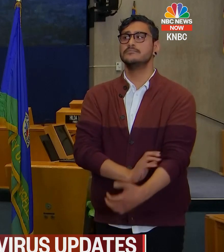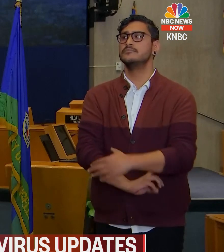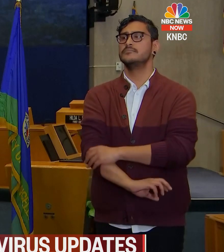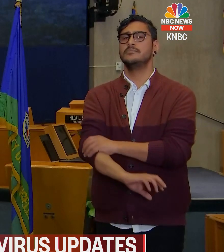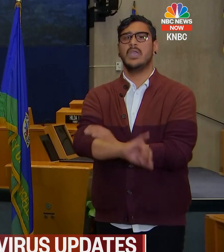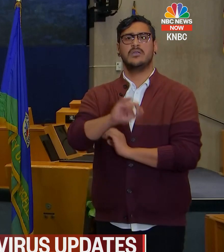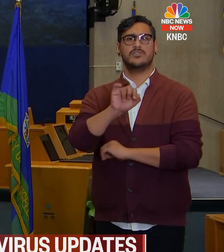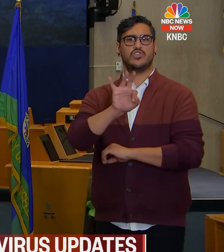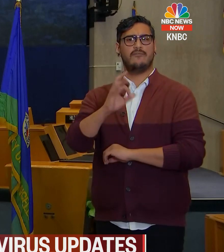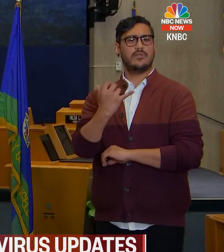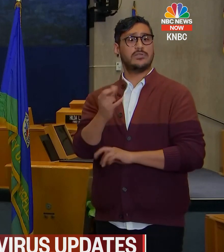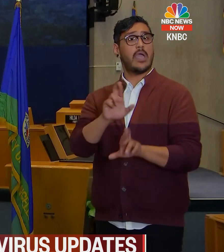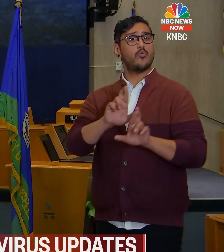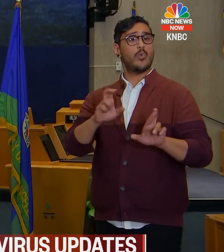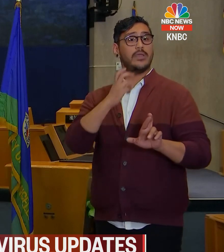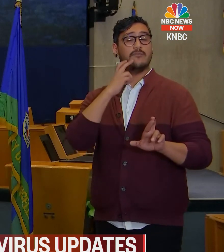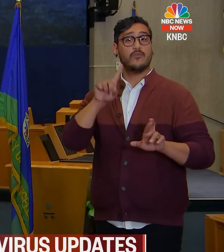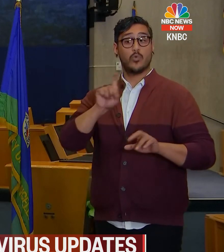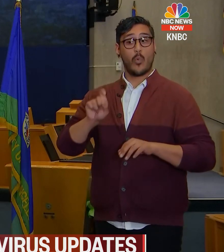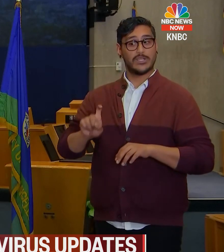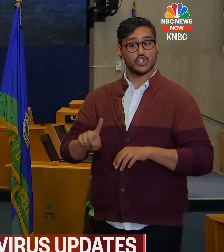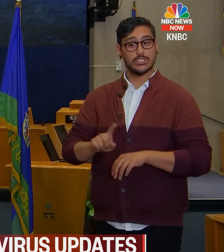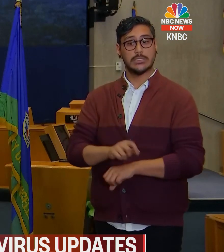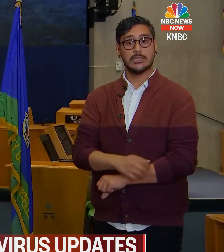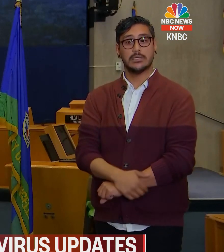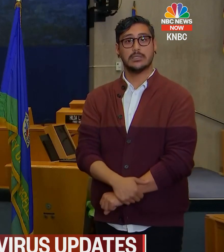Jeff, we are now ready to take questions.